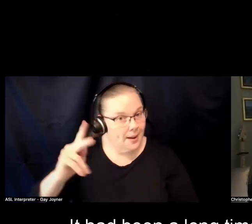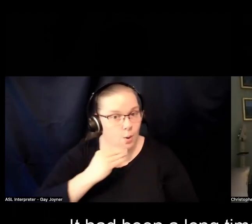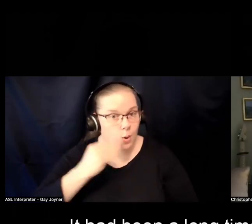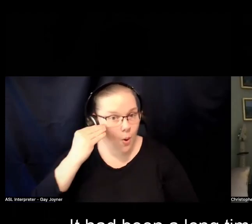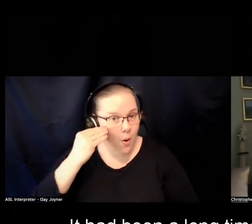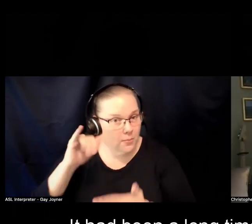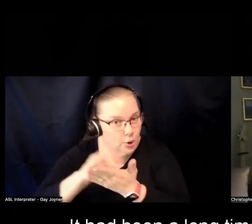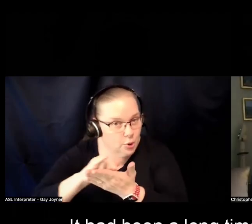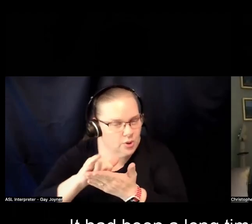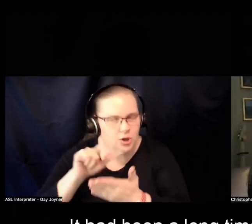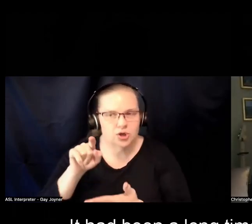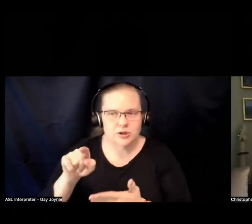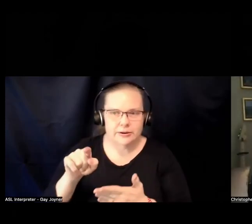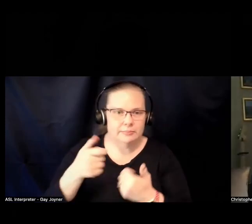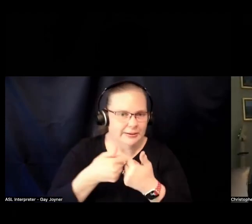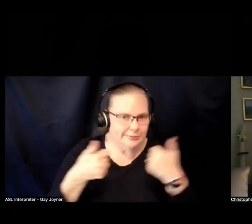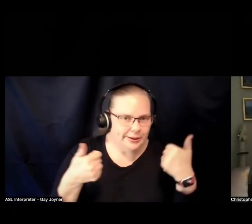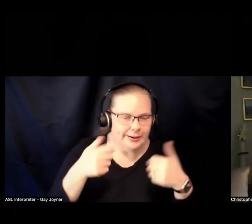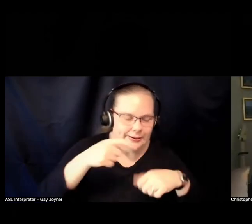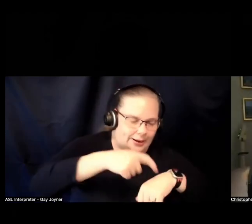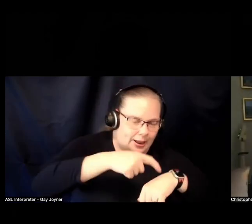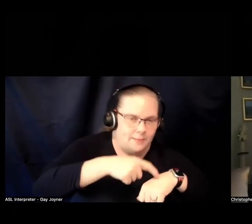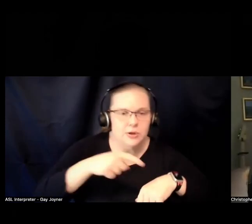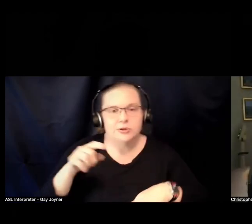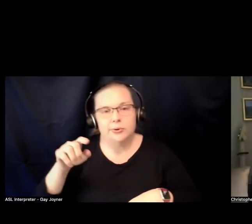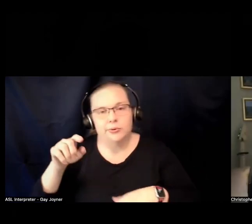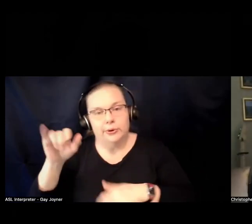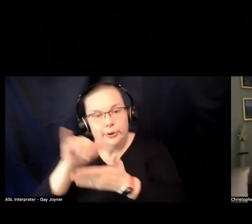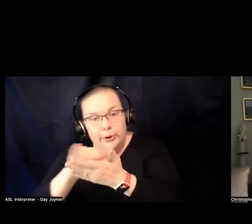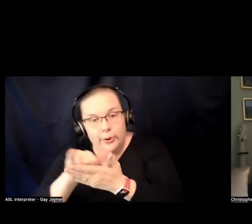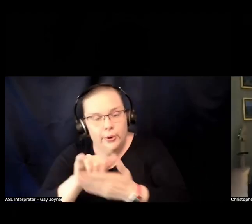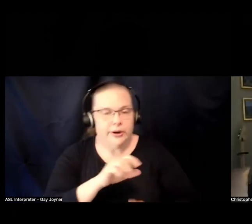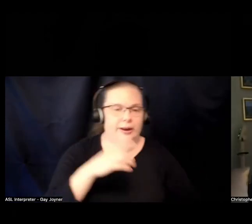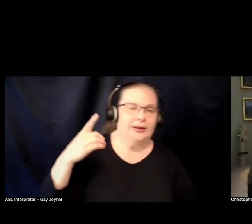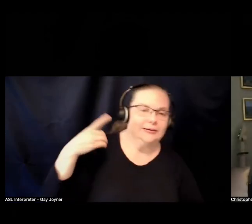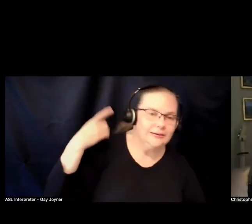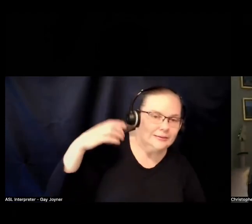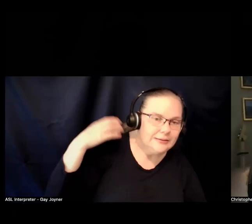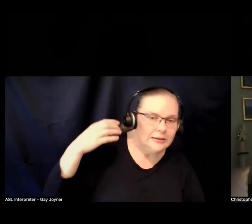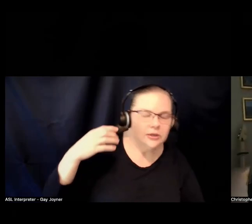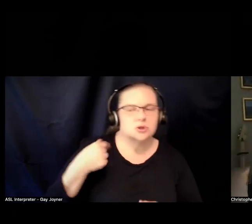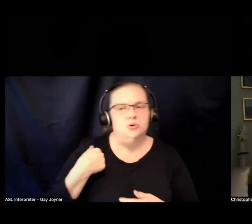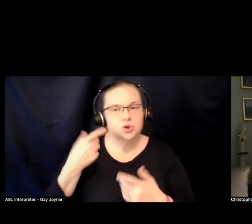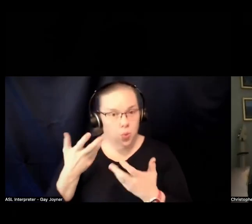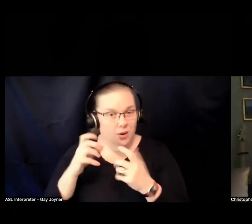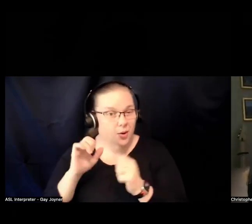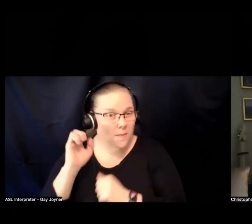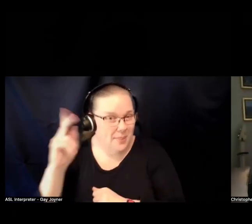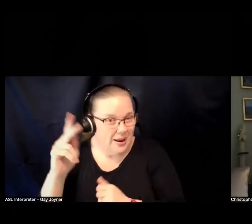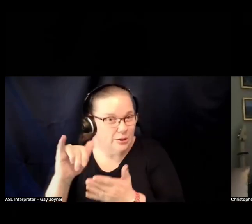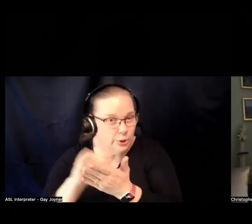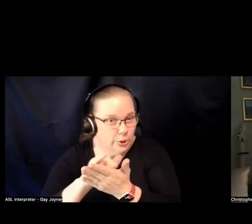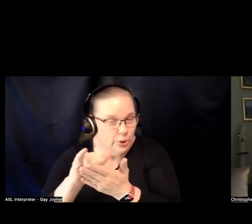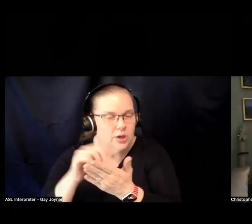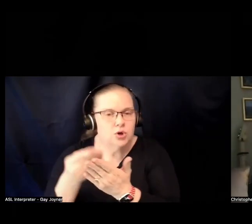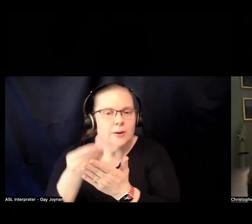long time that she'd been splitting time between New York and Washington. So Anna goes back to New York City, and she finally buys